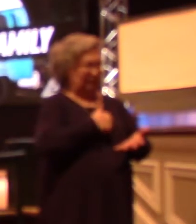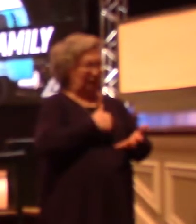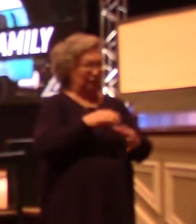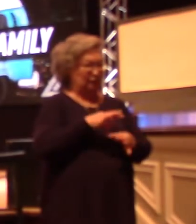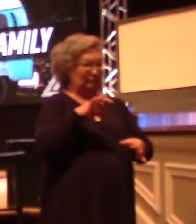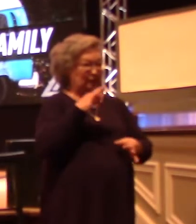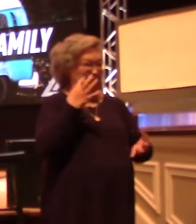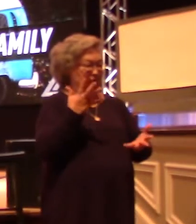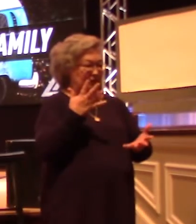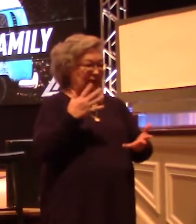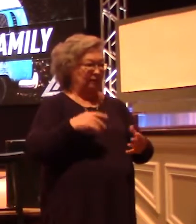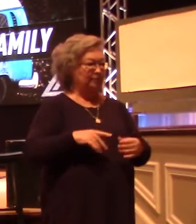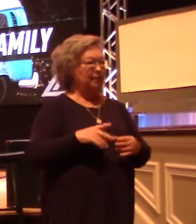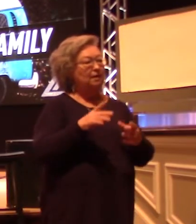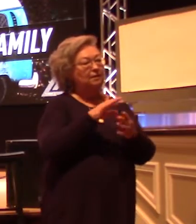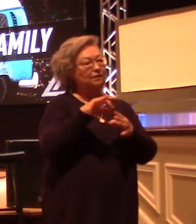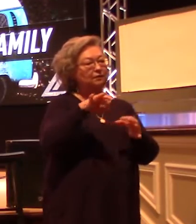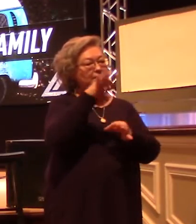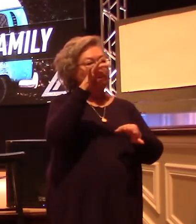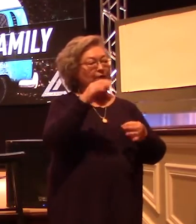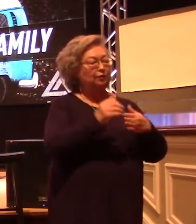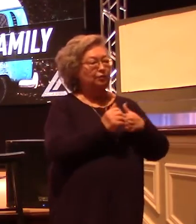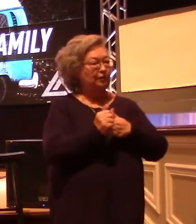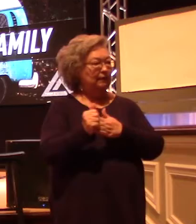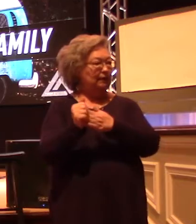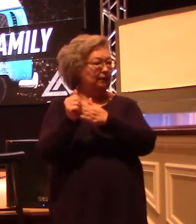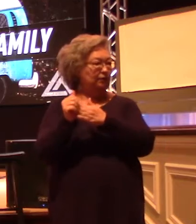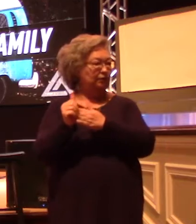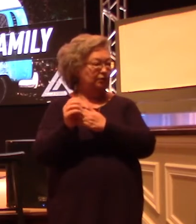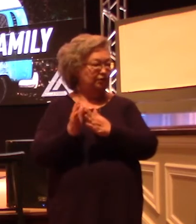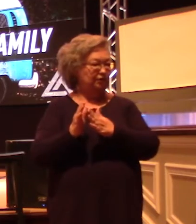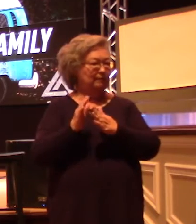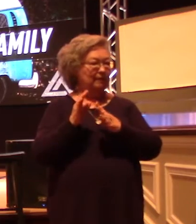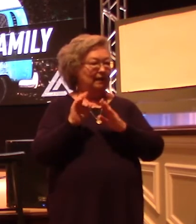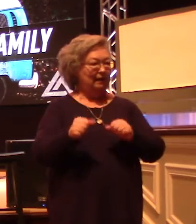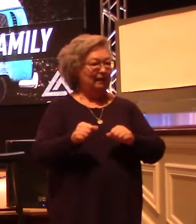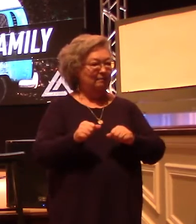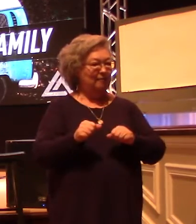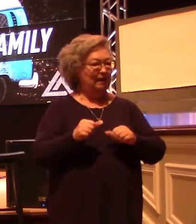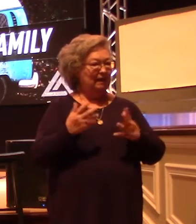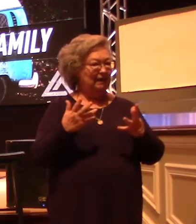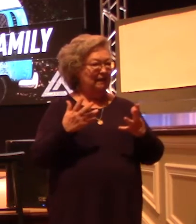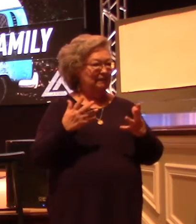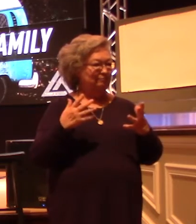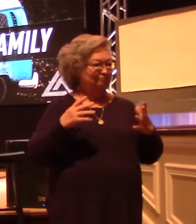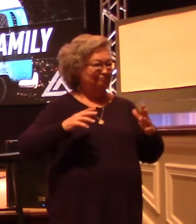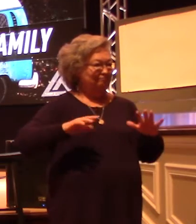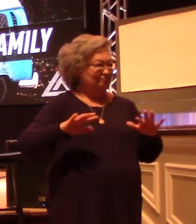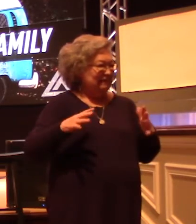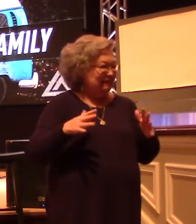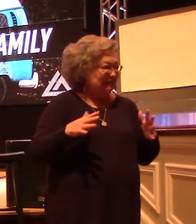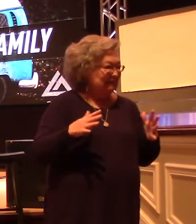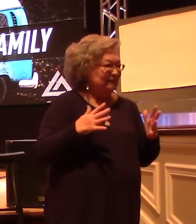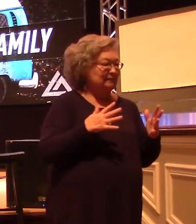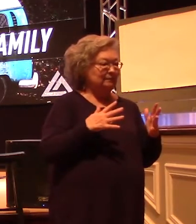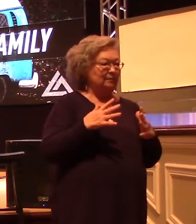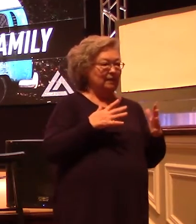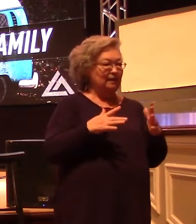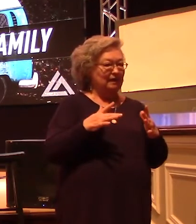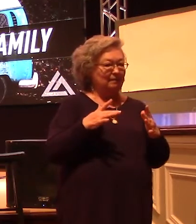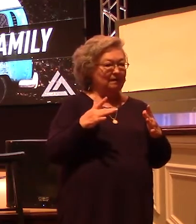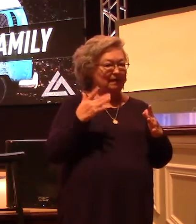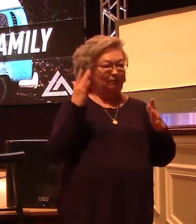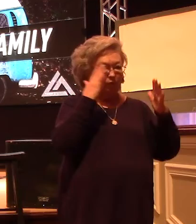spiritual leadership, as men, can be a daunting thing. It can be something that can be kind of concerning to